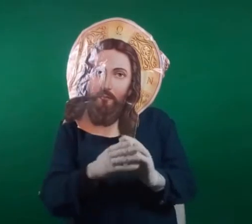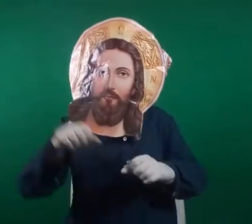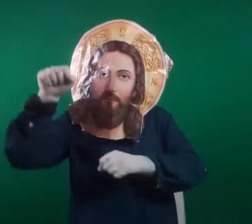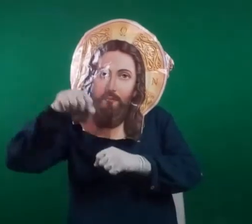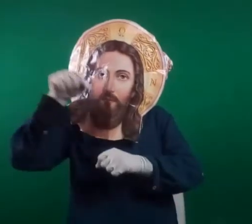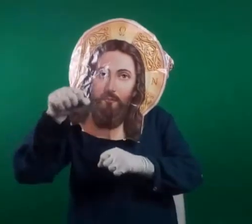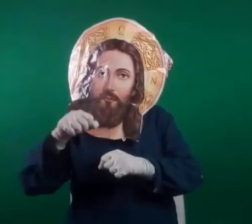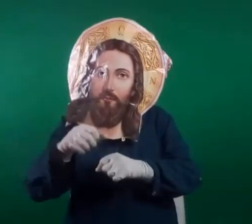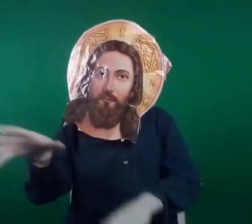or audio feed.